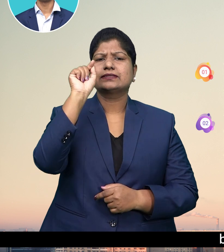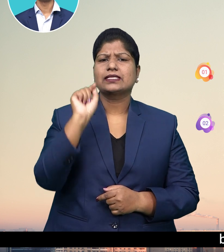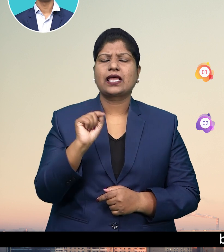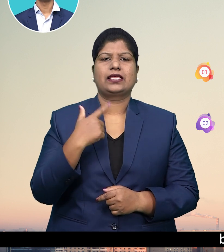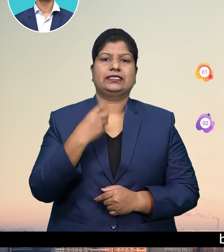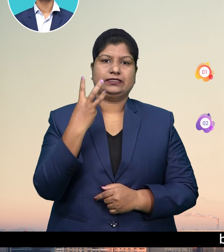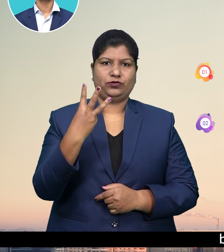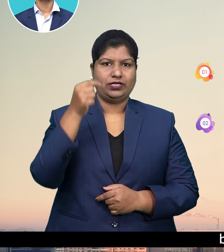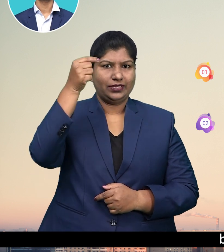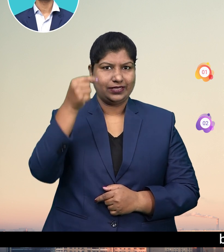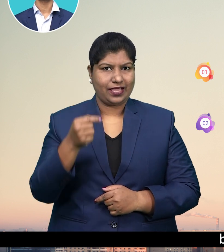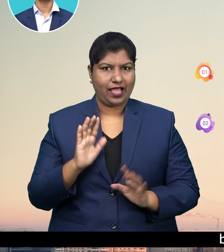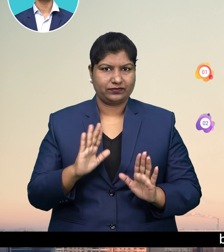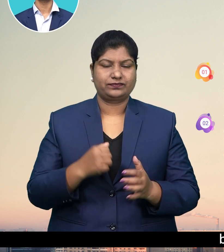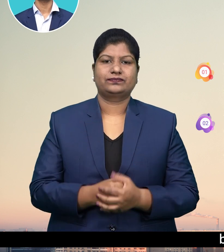factors: